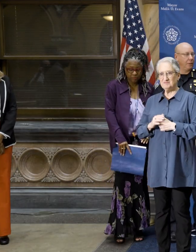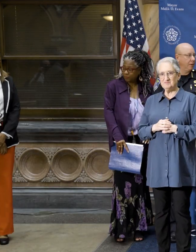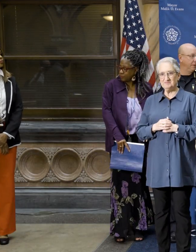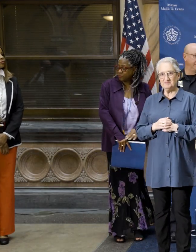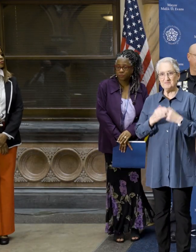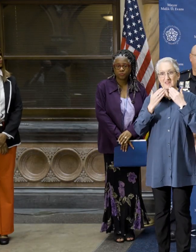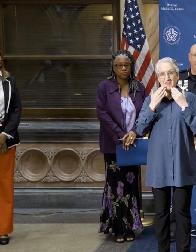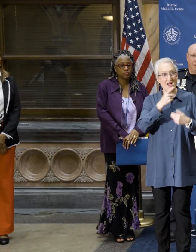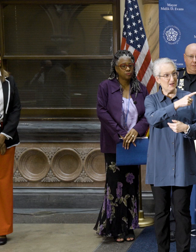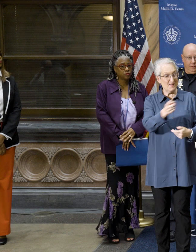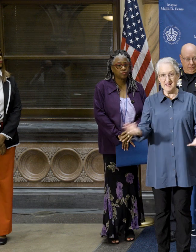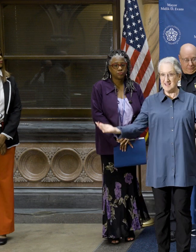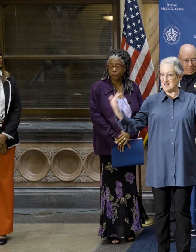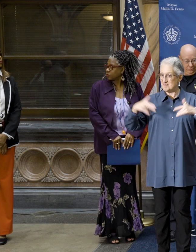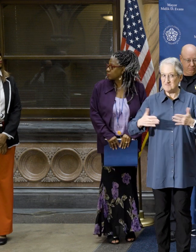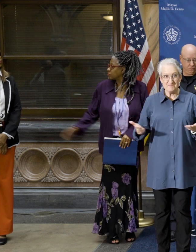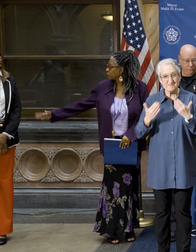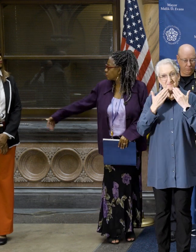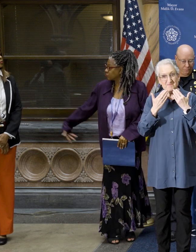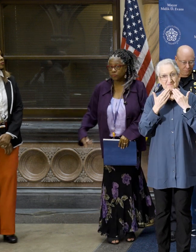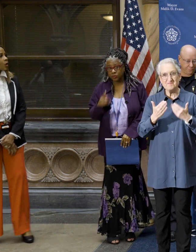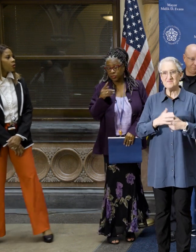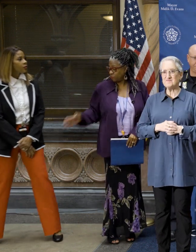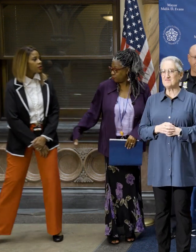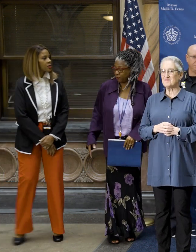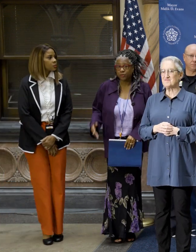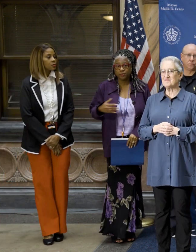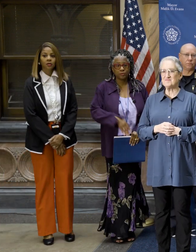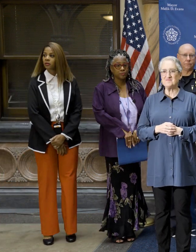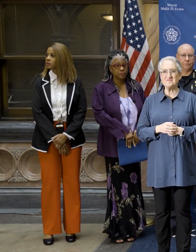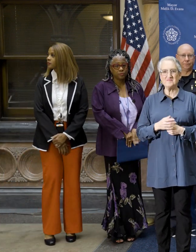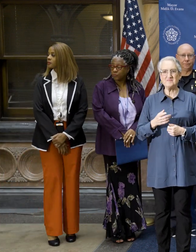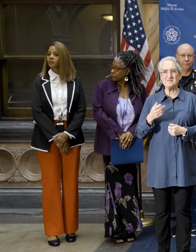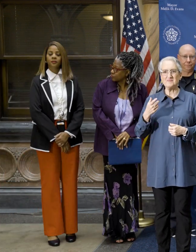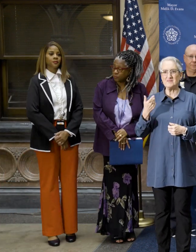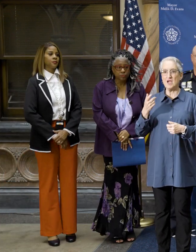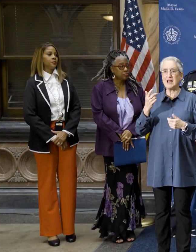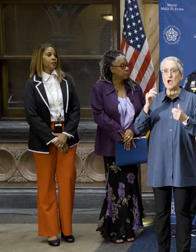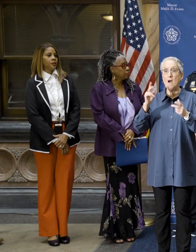everyone for being here. We have not done a public safety briefing since